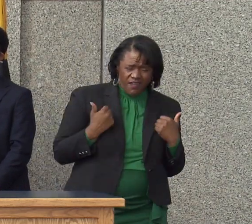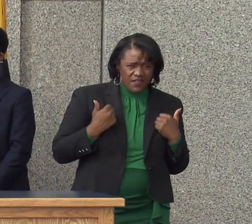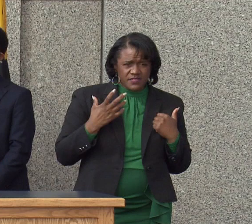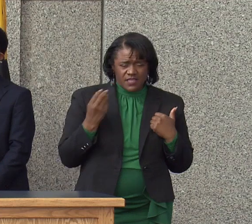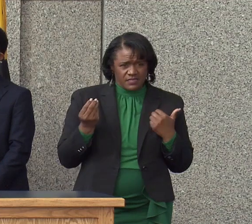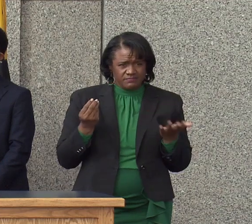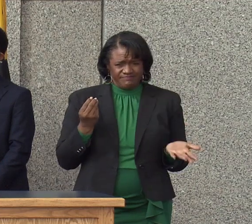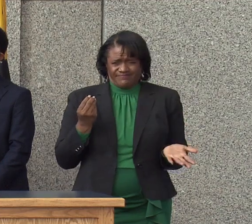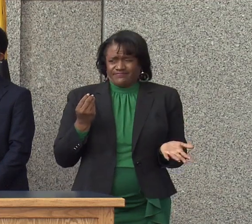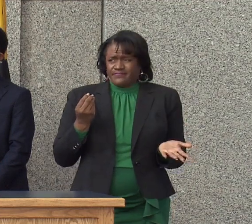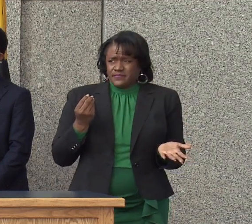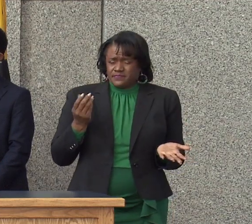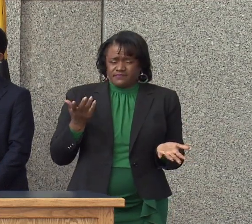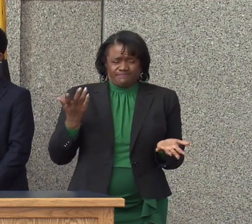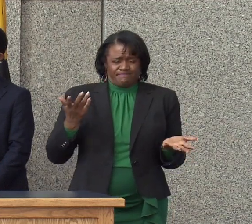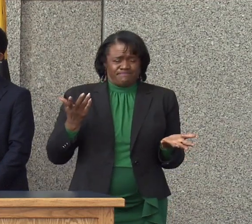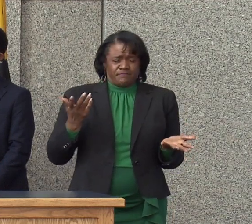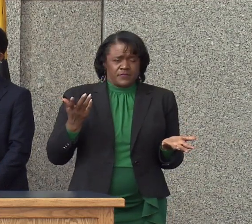and